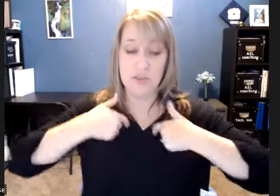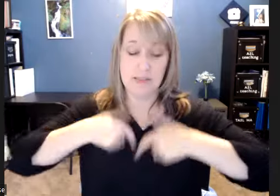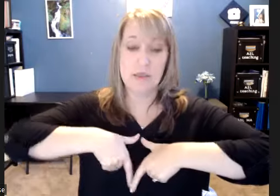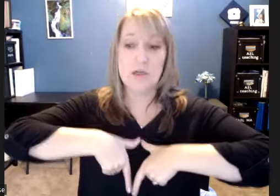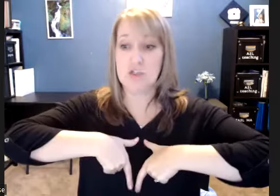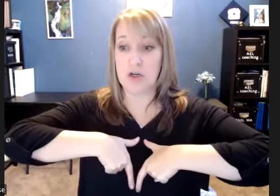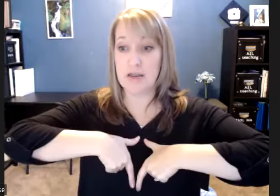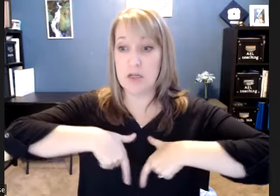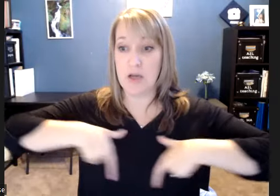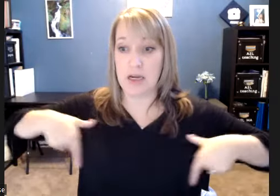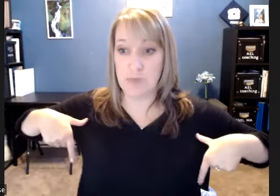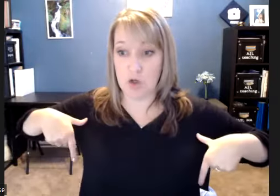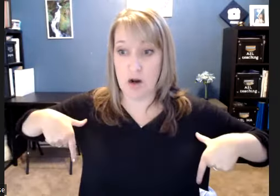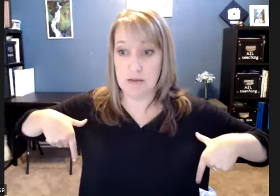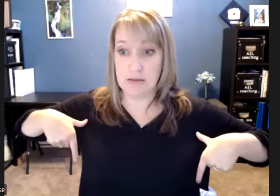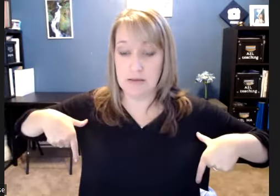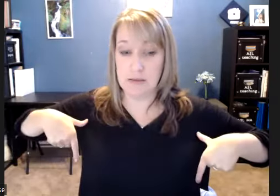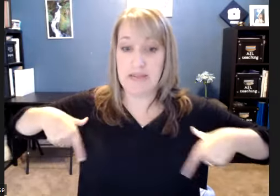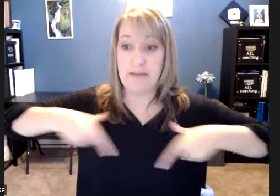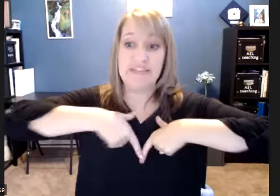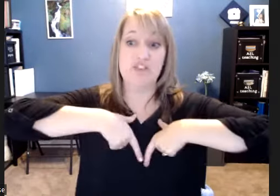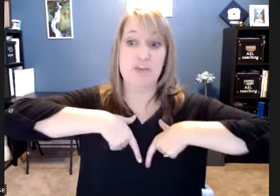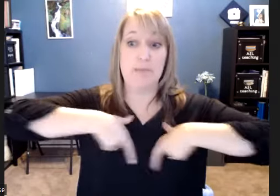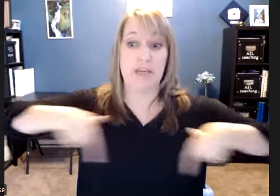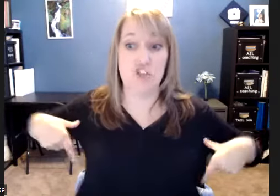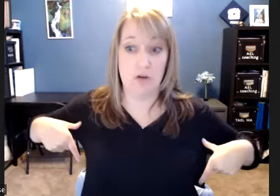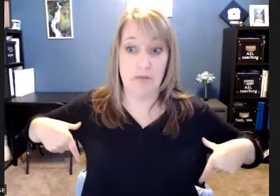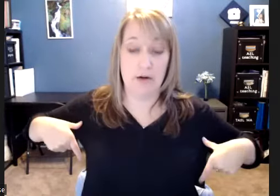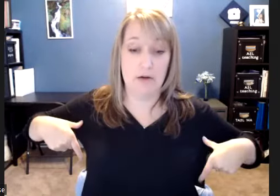chest, start in the middle and come across. All right, that means there's a picture on there.